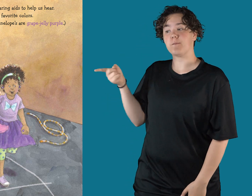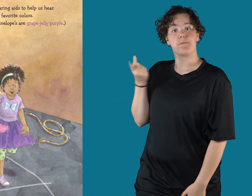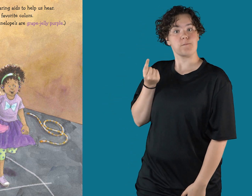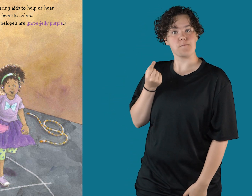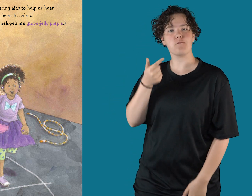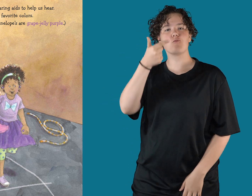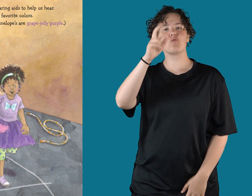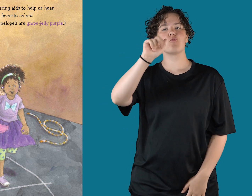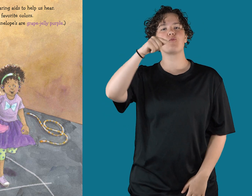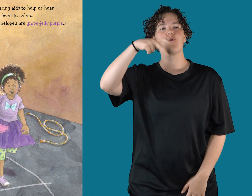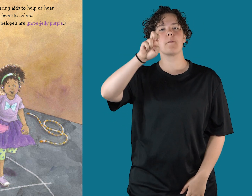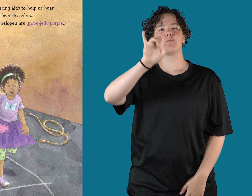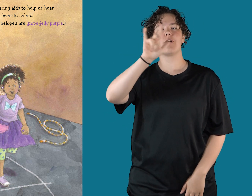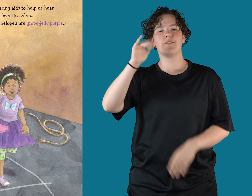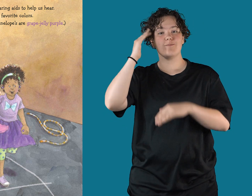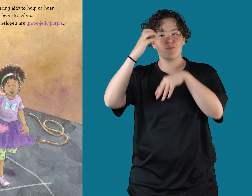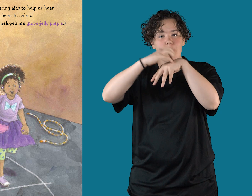Penelope's are grape jelly purple.